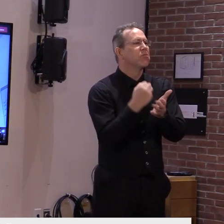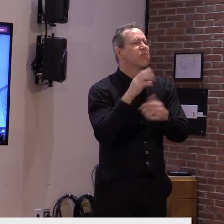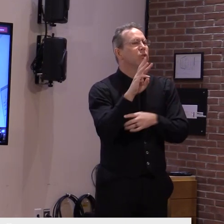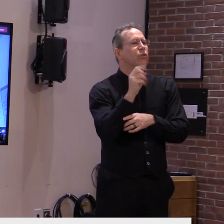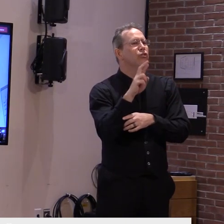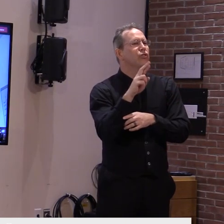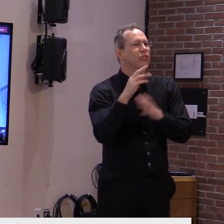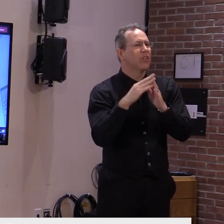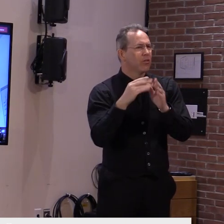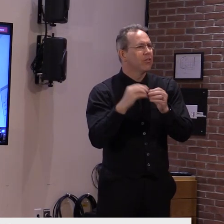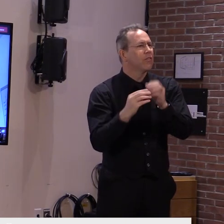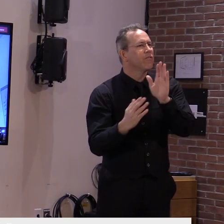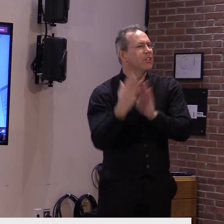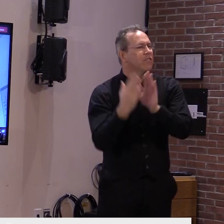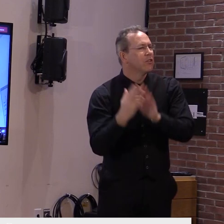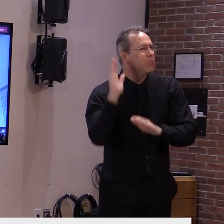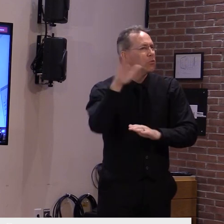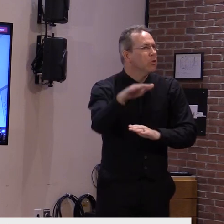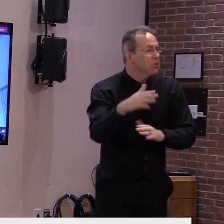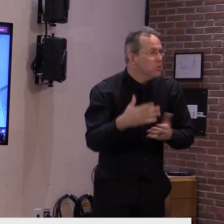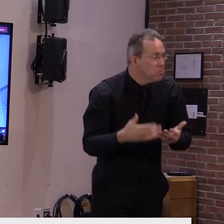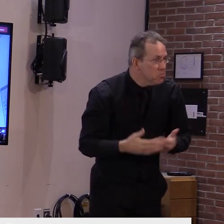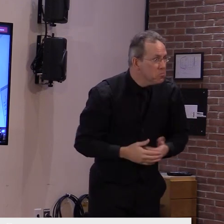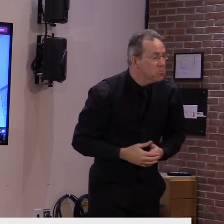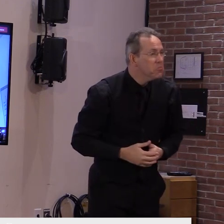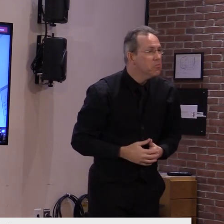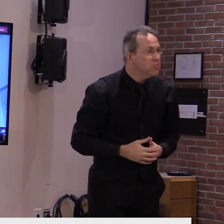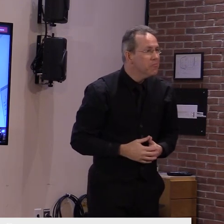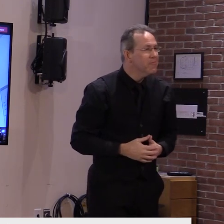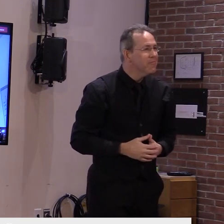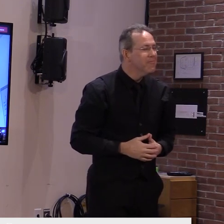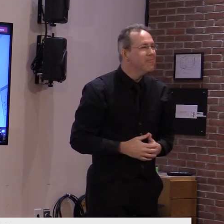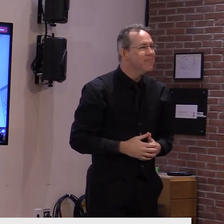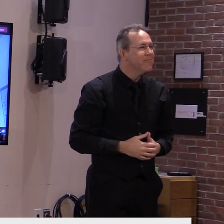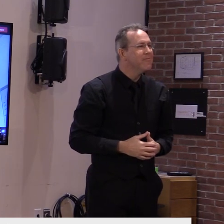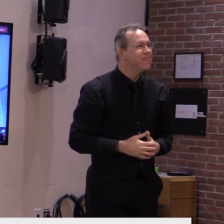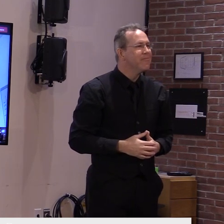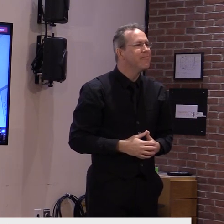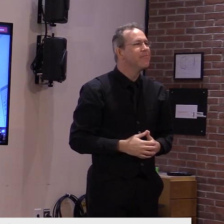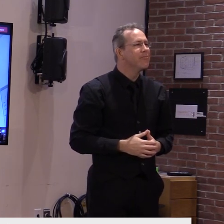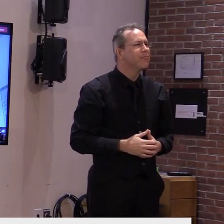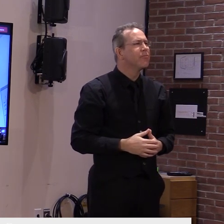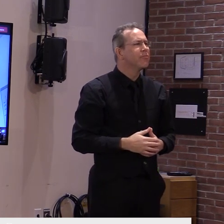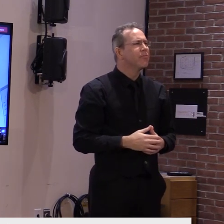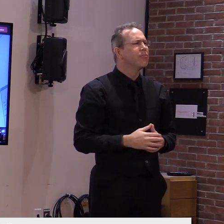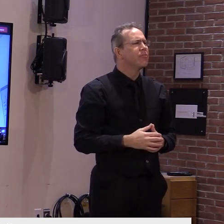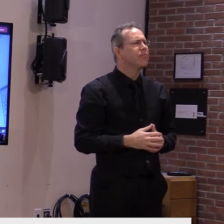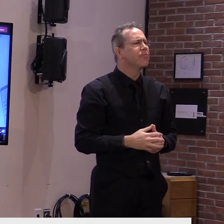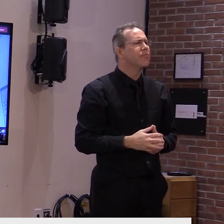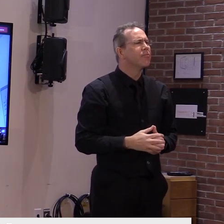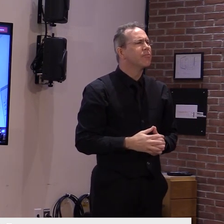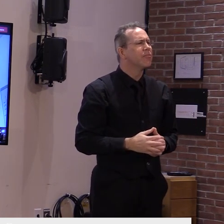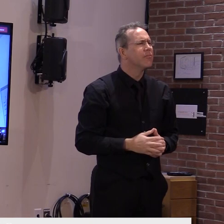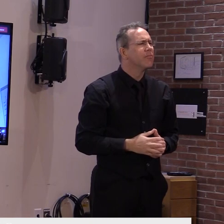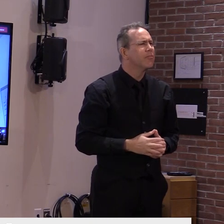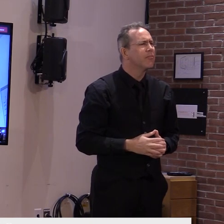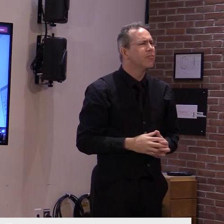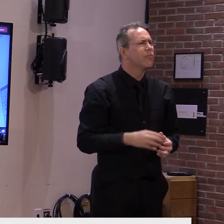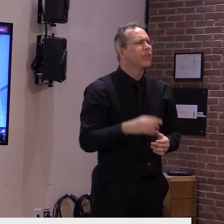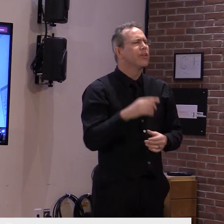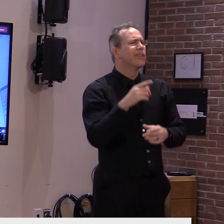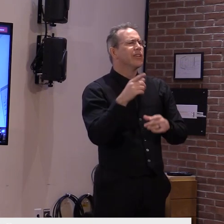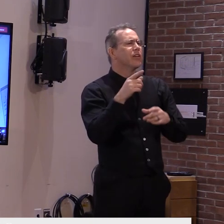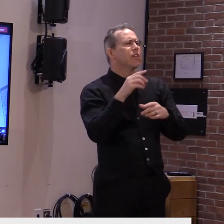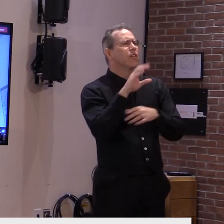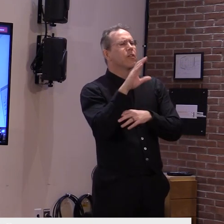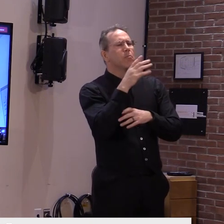Not all communities have a Billings Fire Museum, but all have local resources of some sort that can be leveraged to enact a more in-person instruction, which is essential to our recovery